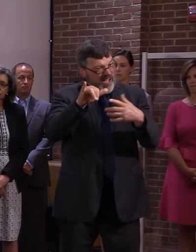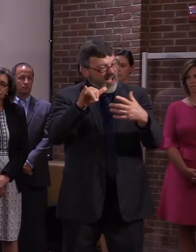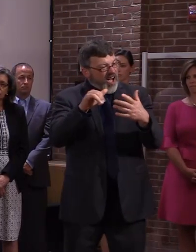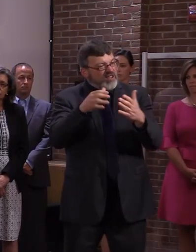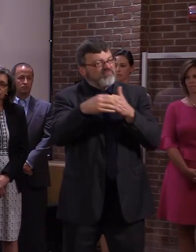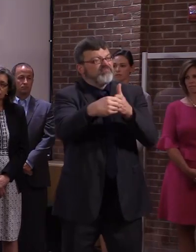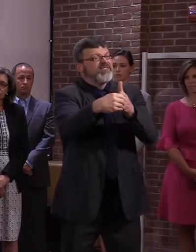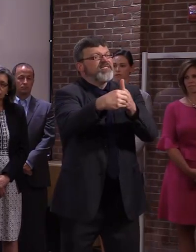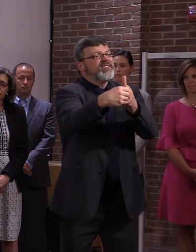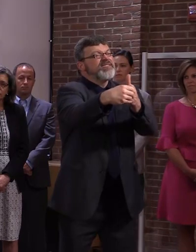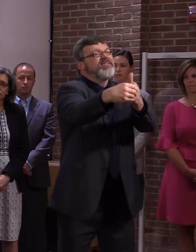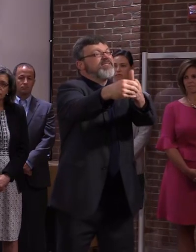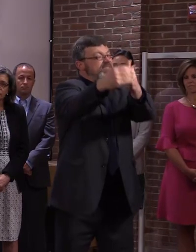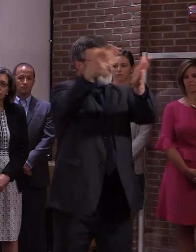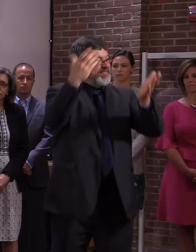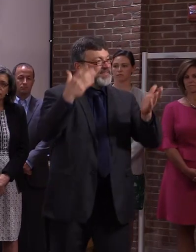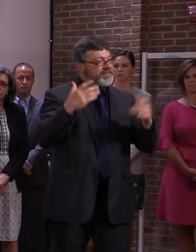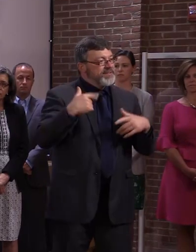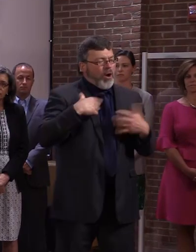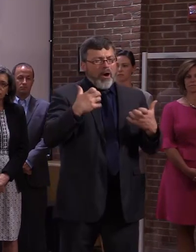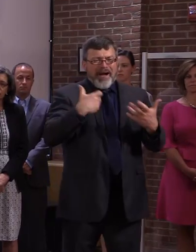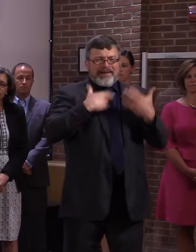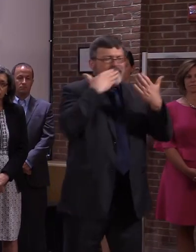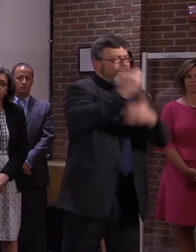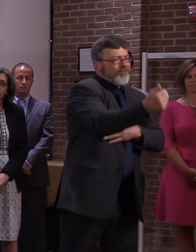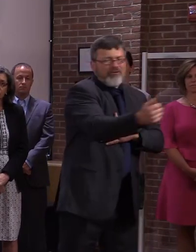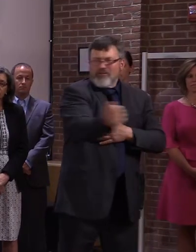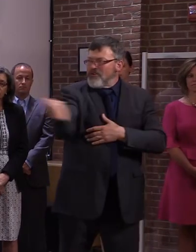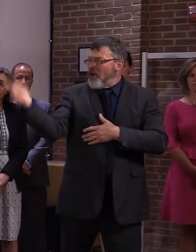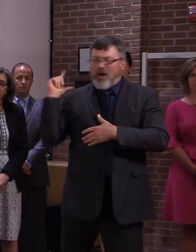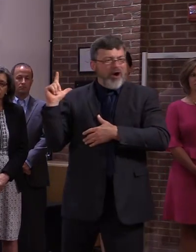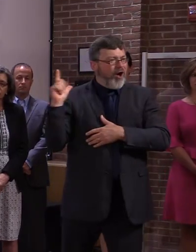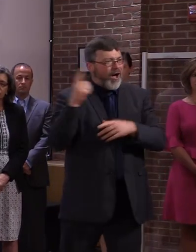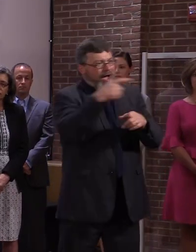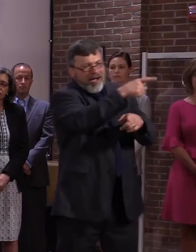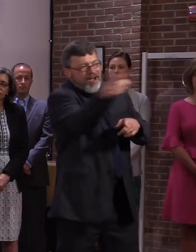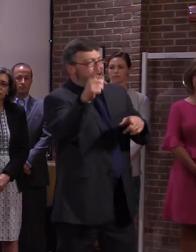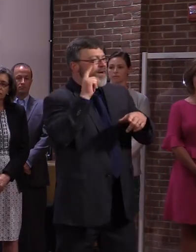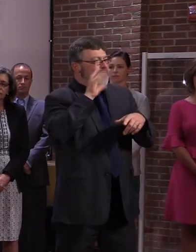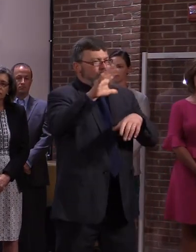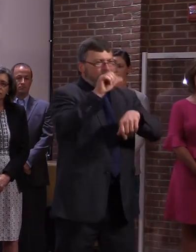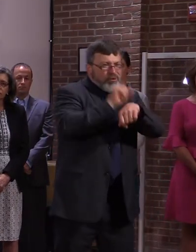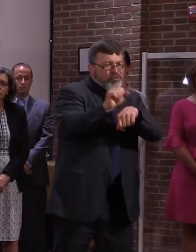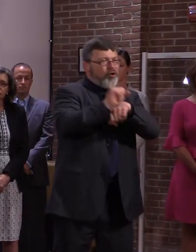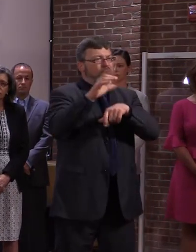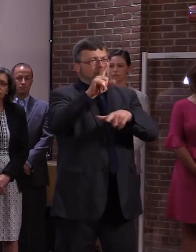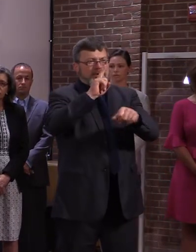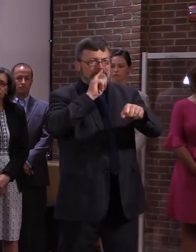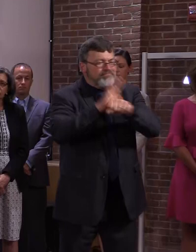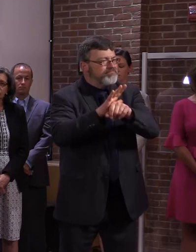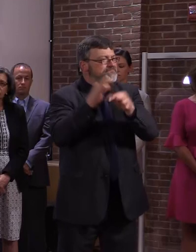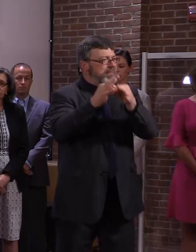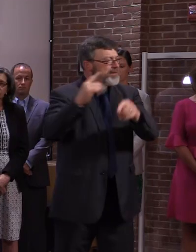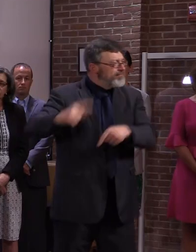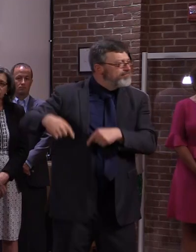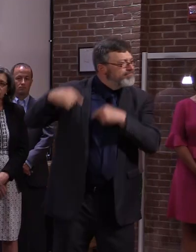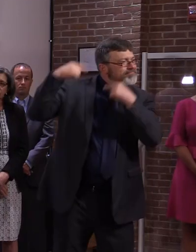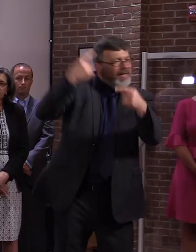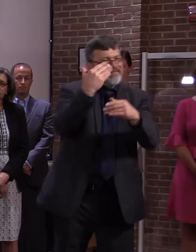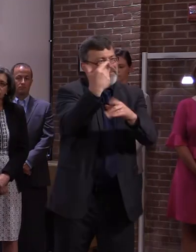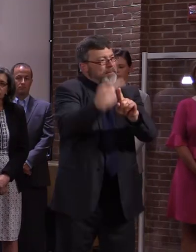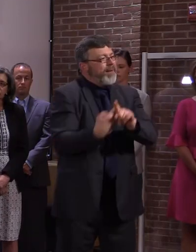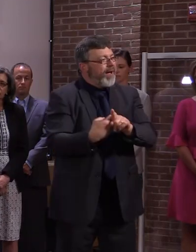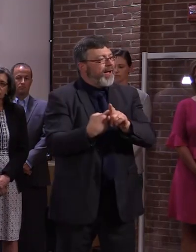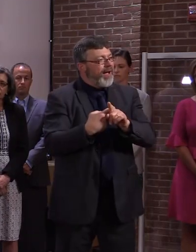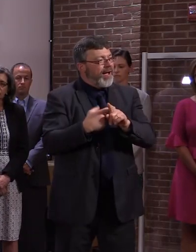thank all of you for what you've done over the last year and a half, and the work we'll do together to recover stronger than ever